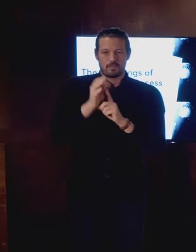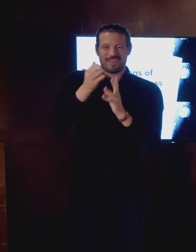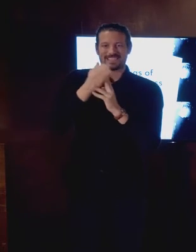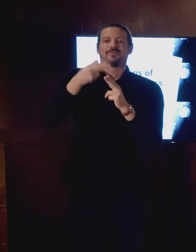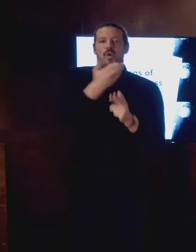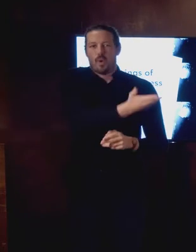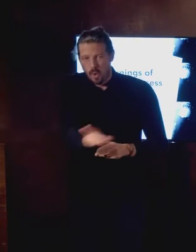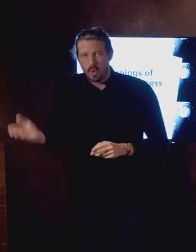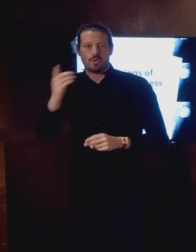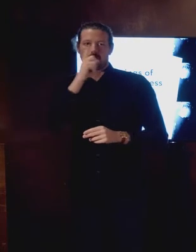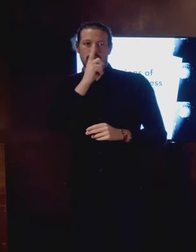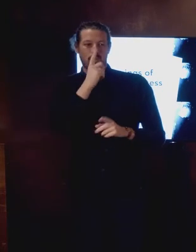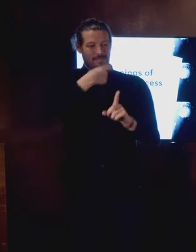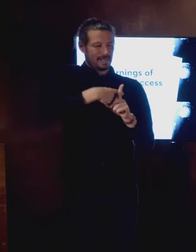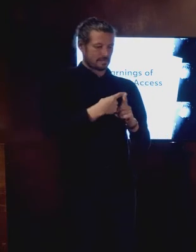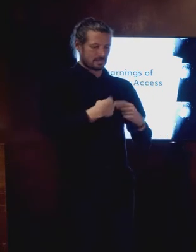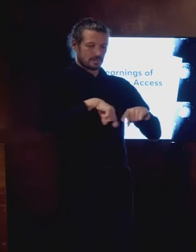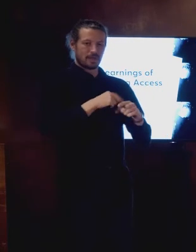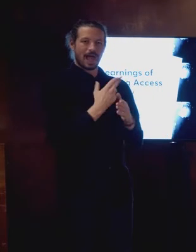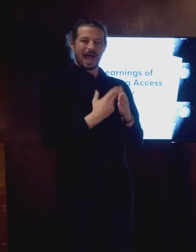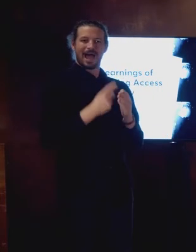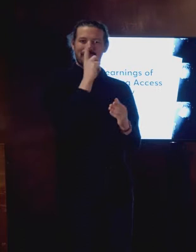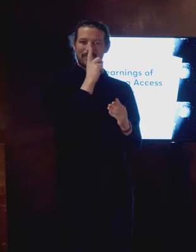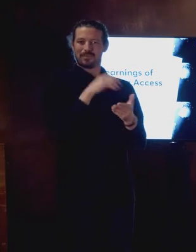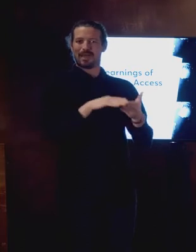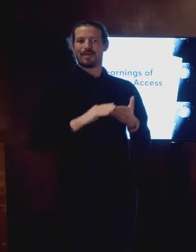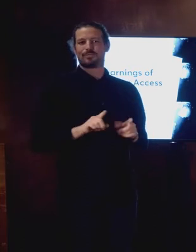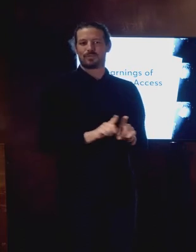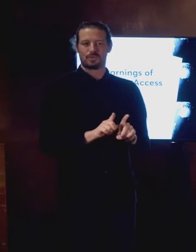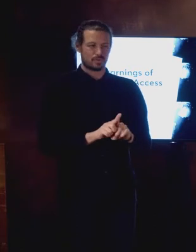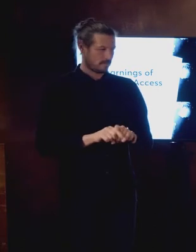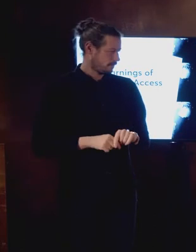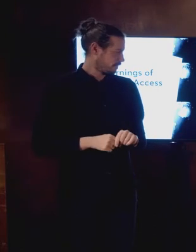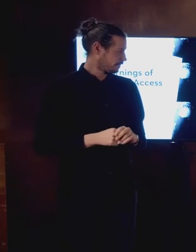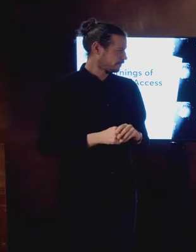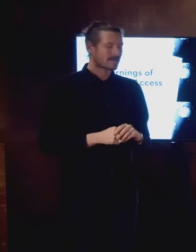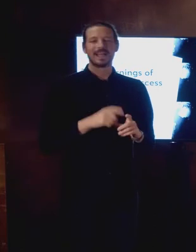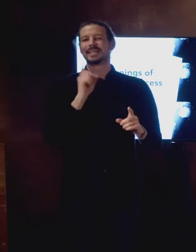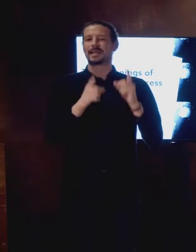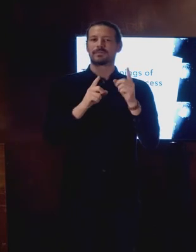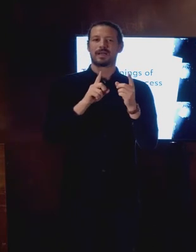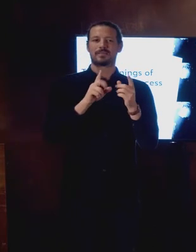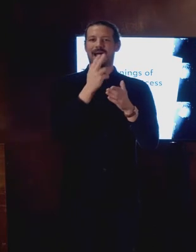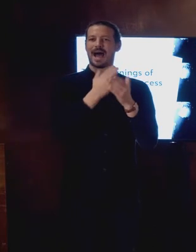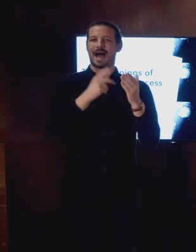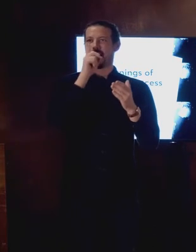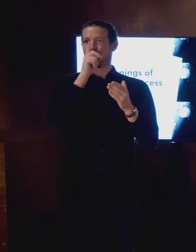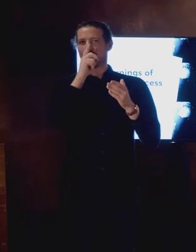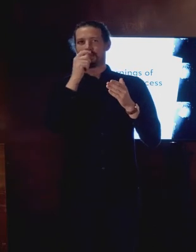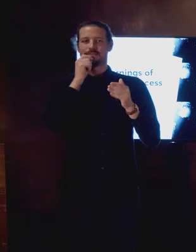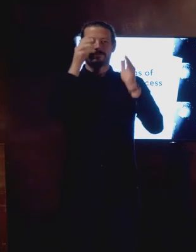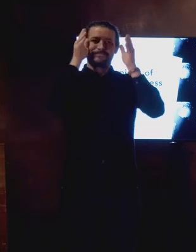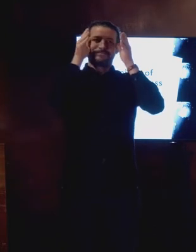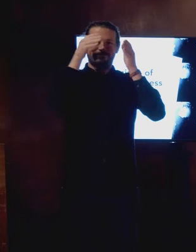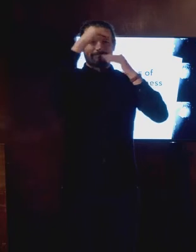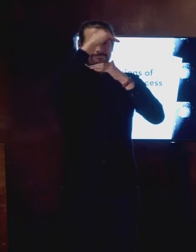be better for us as artists. And I think also as an artist, you can be in your own bubble. So also have